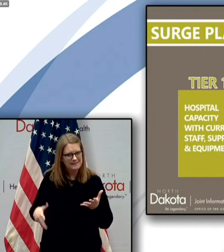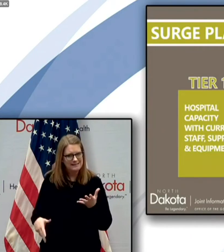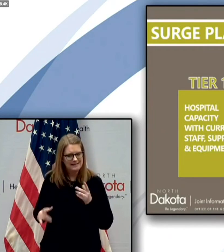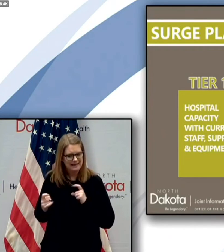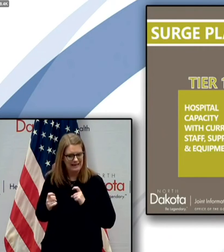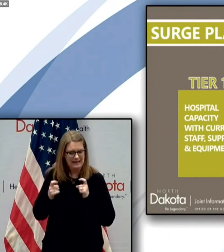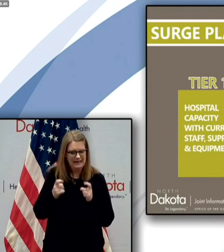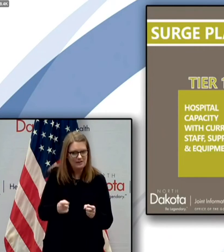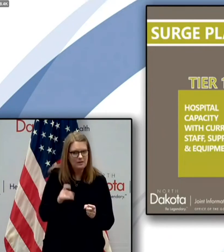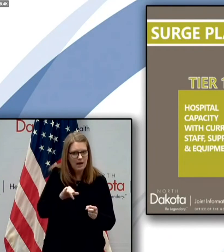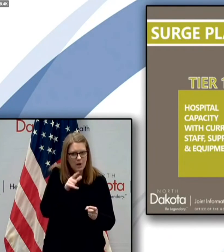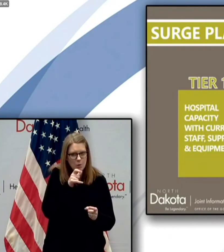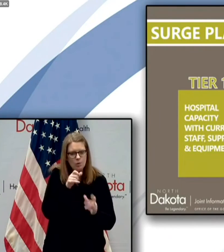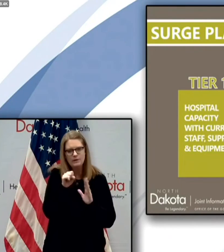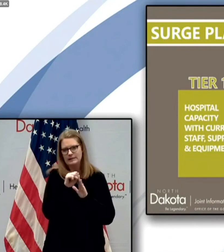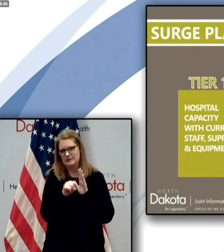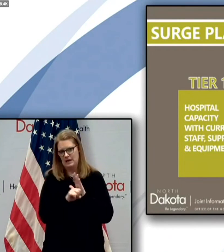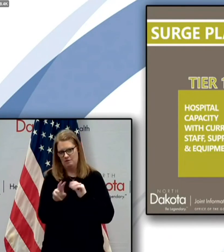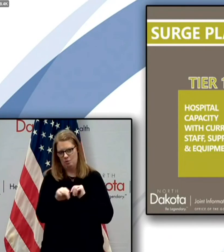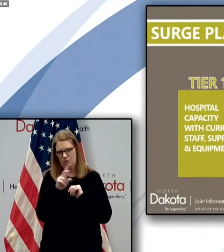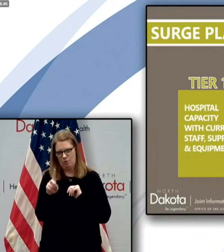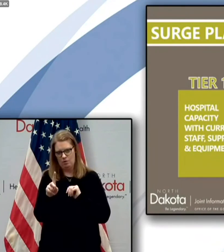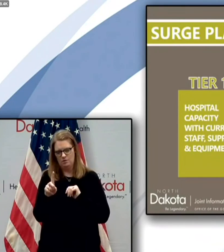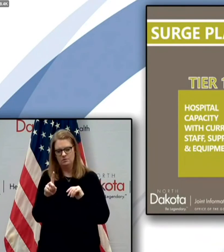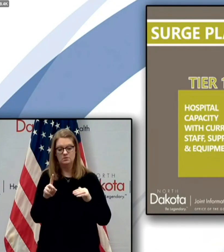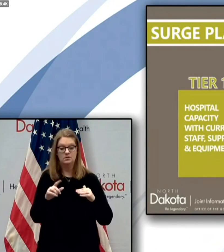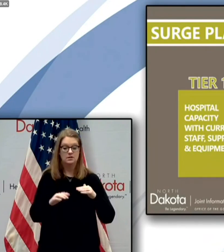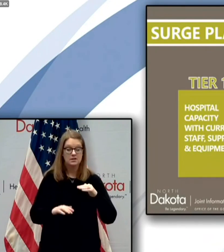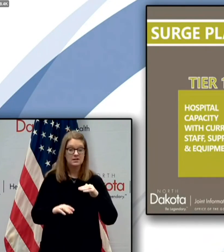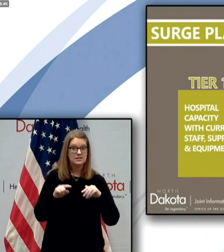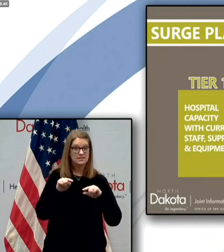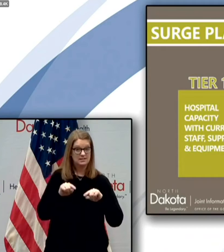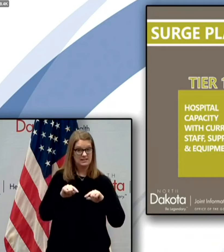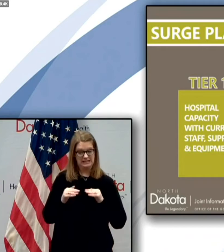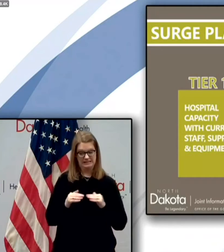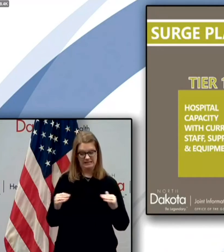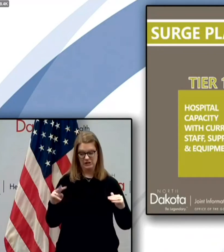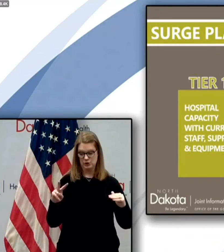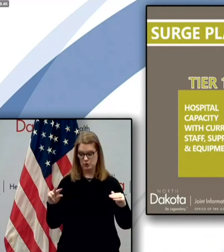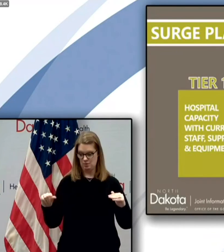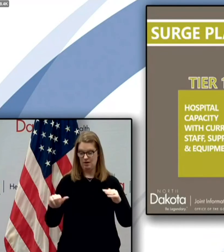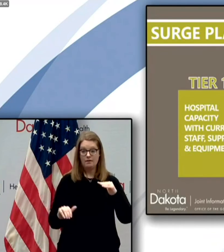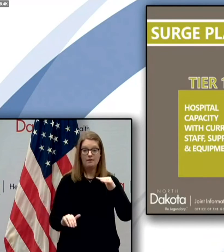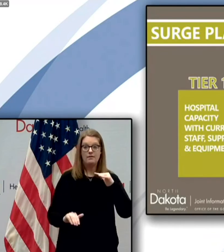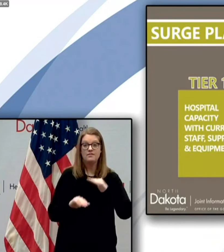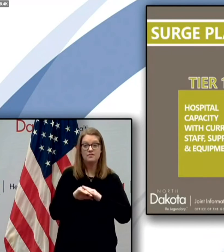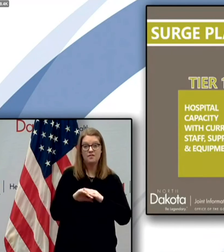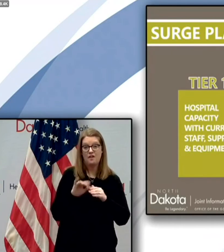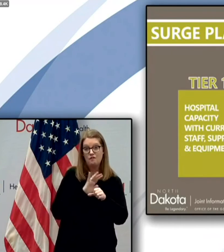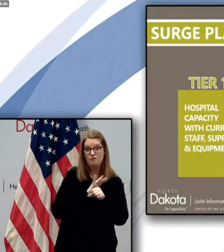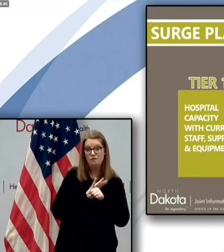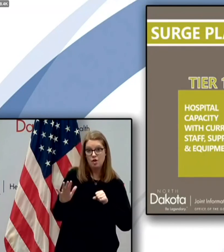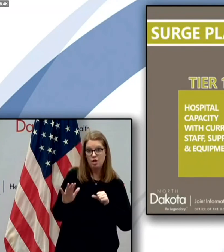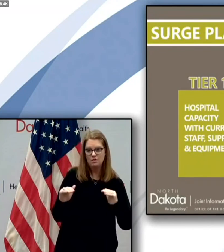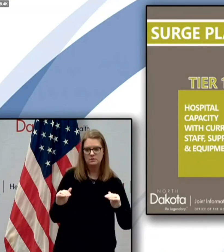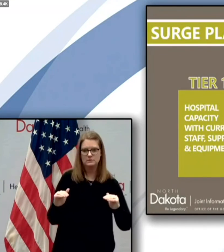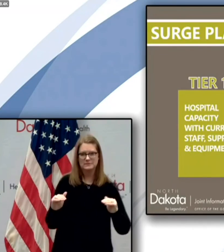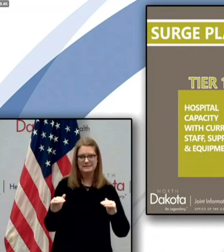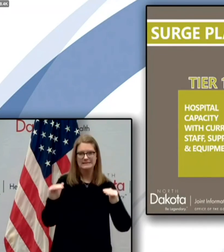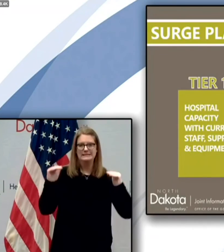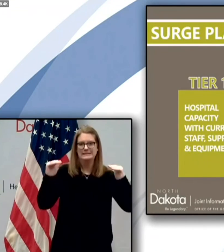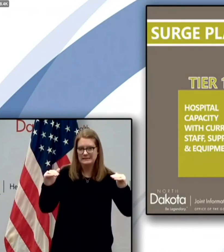from the state of North Dakota. When they reach capacity at Tier 2A, then we move to